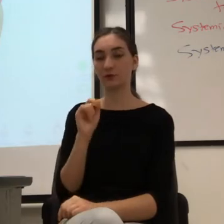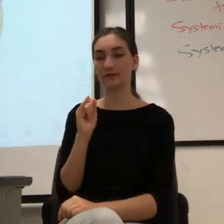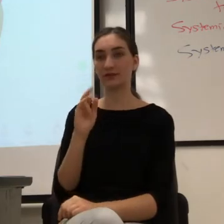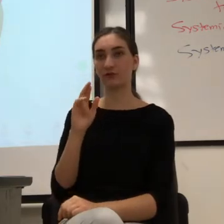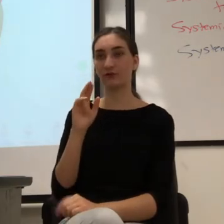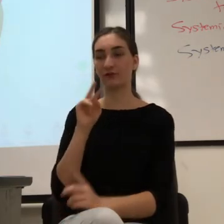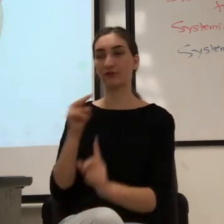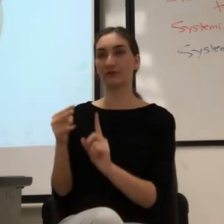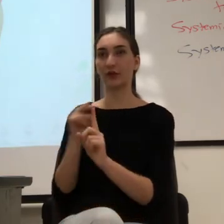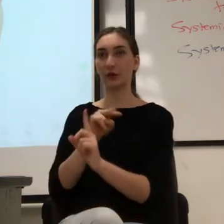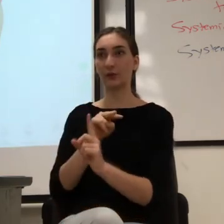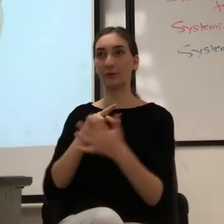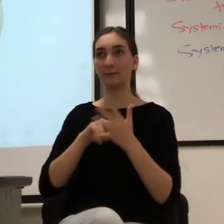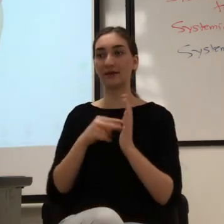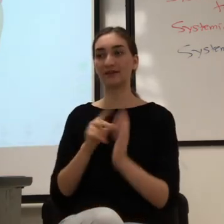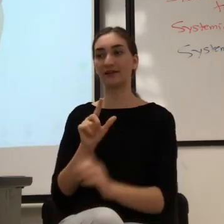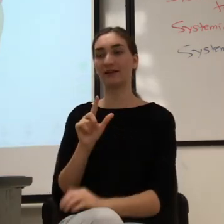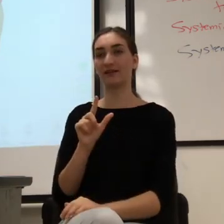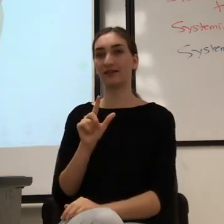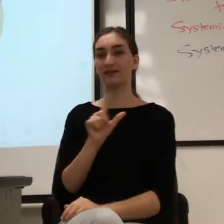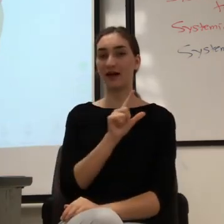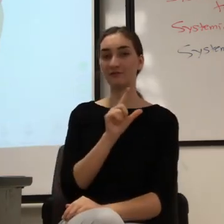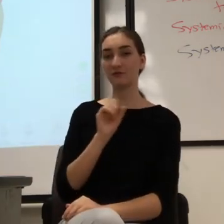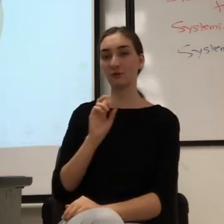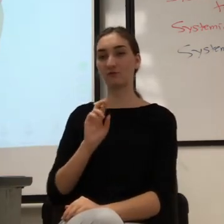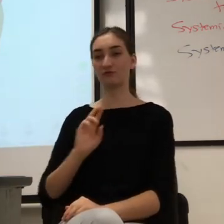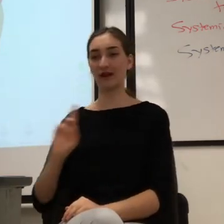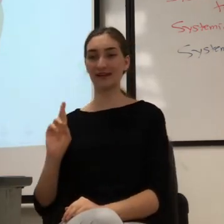this the left or the right in green?